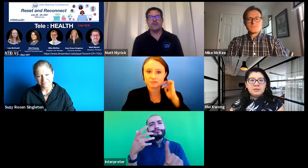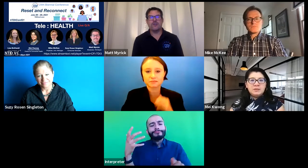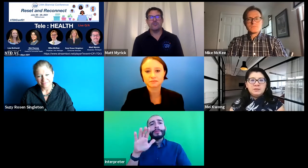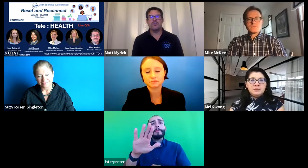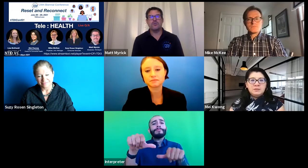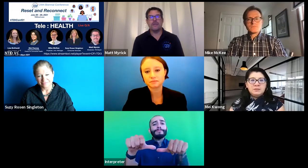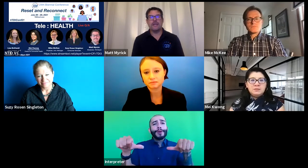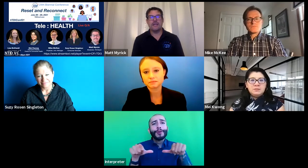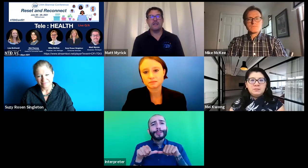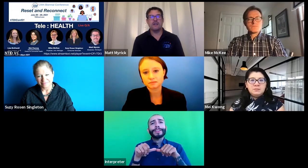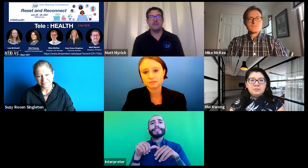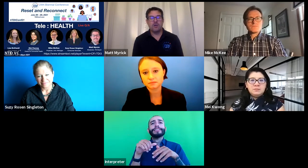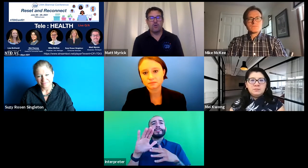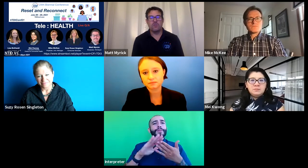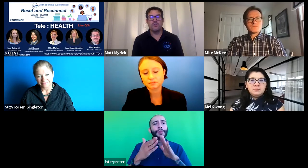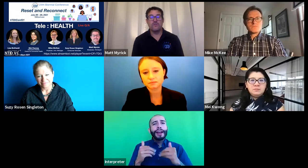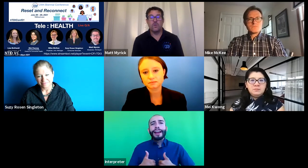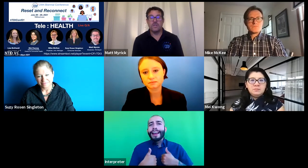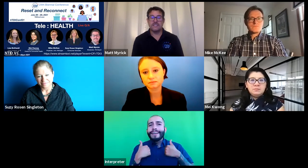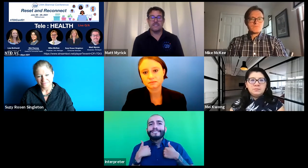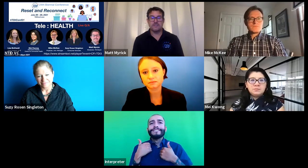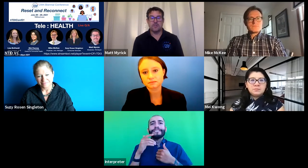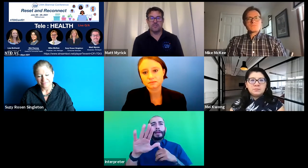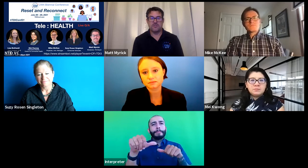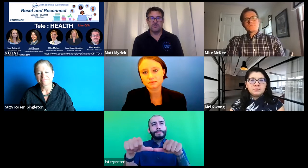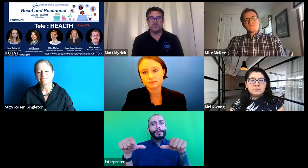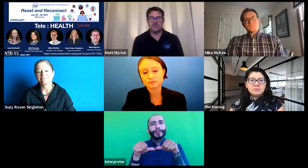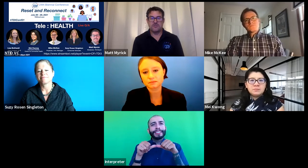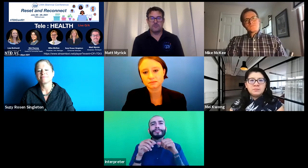biggest barriers to making telehealth fully accessible?